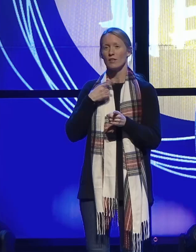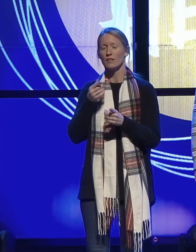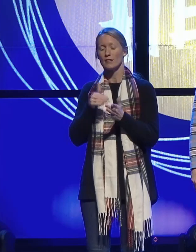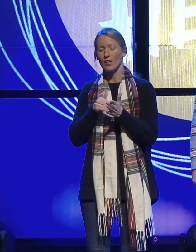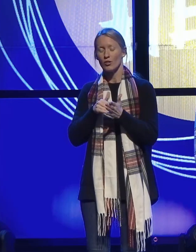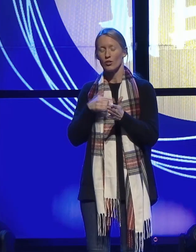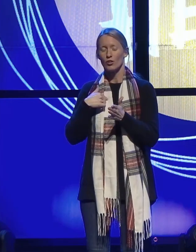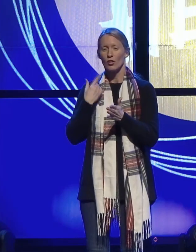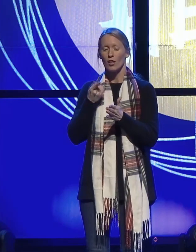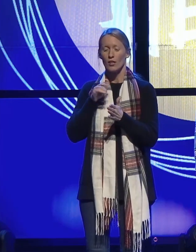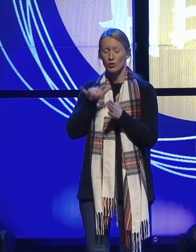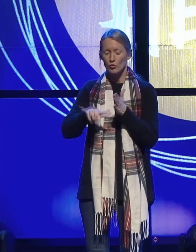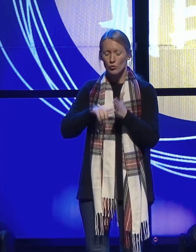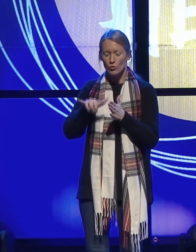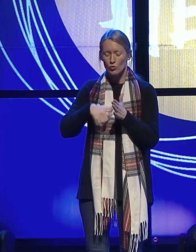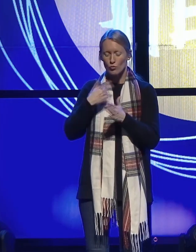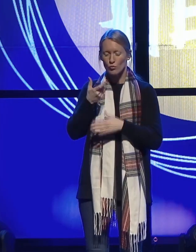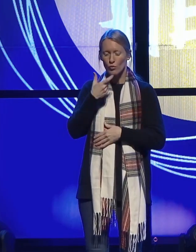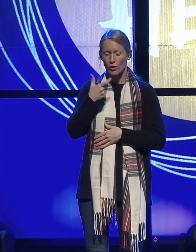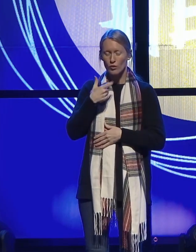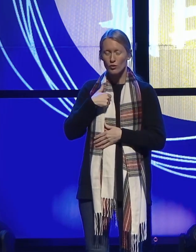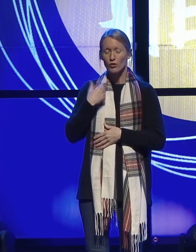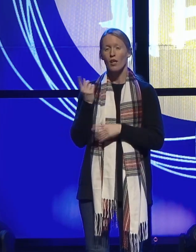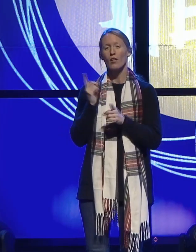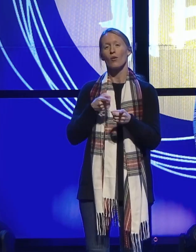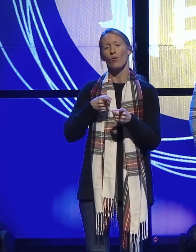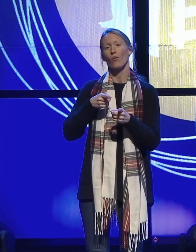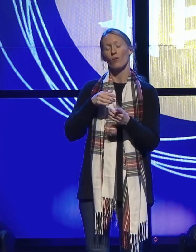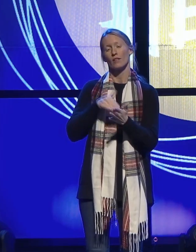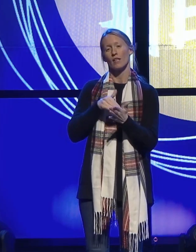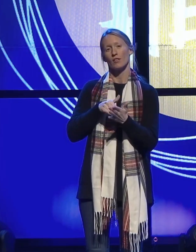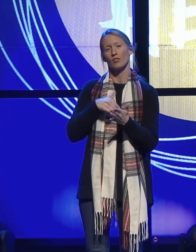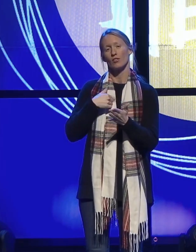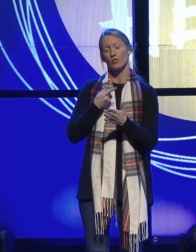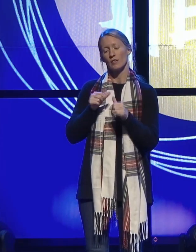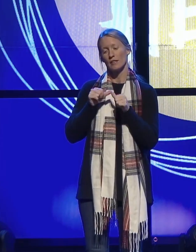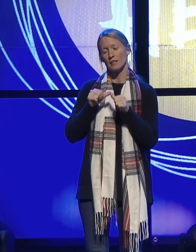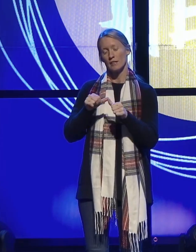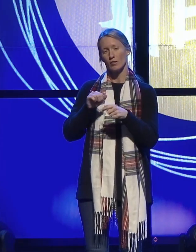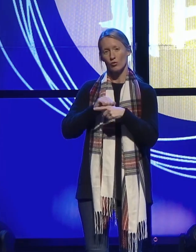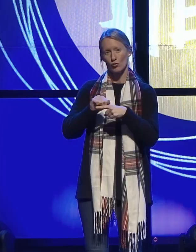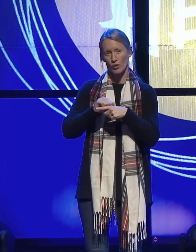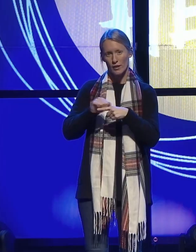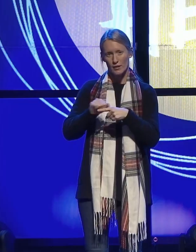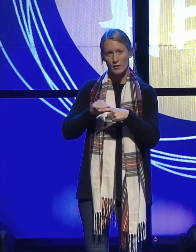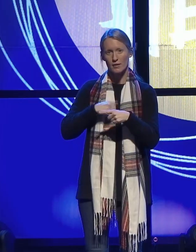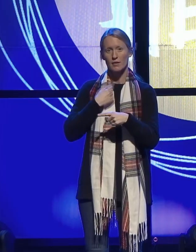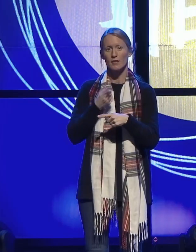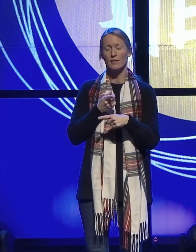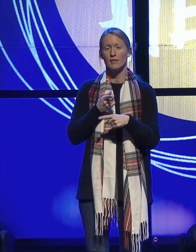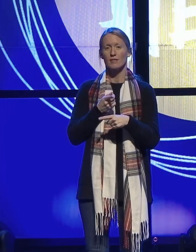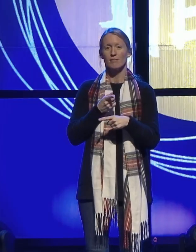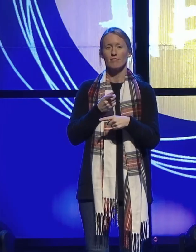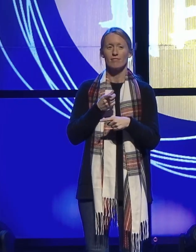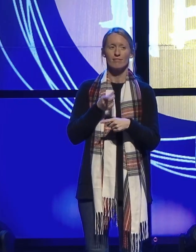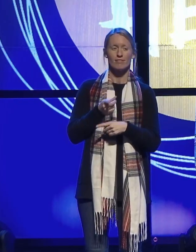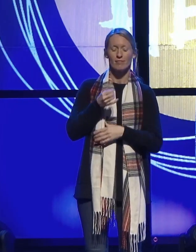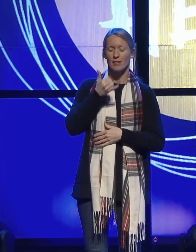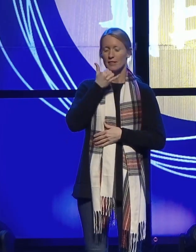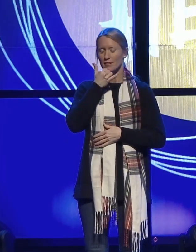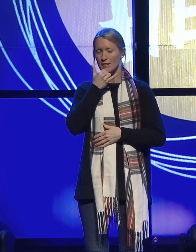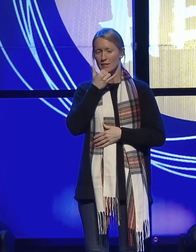And I did go to the doctor, and I continued to train, but I didn't get the really long run in I should have right before that race. And I went out